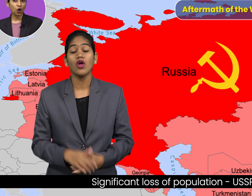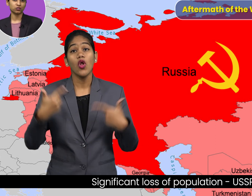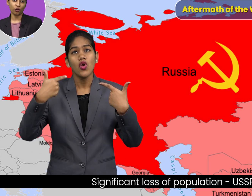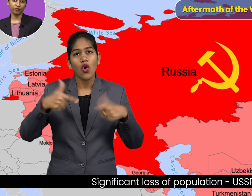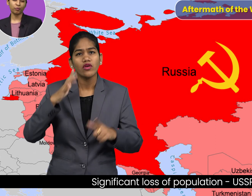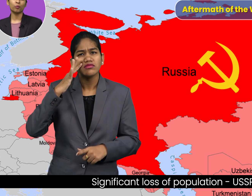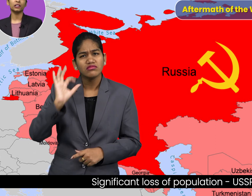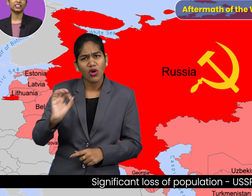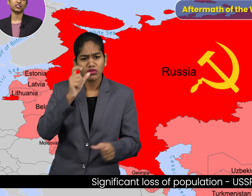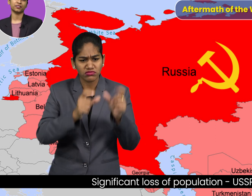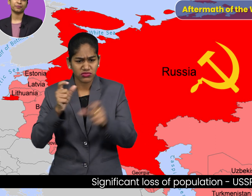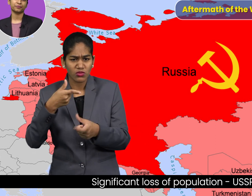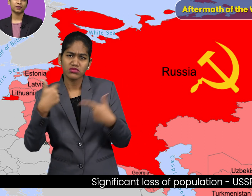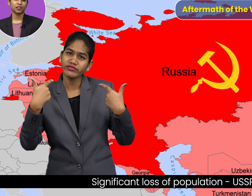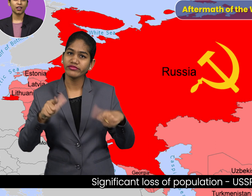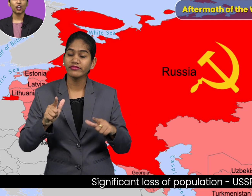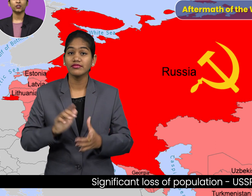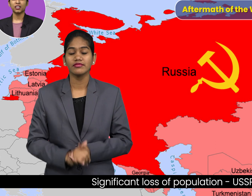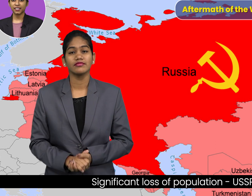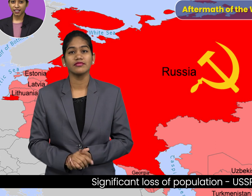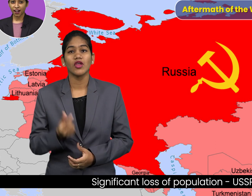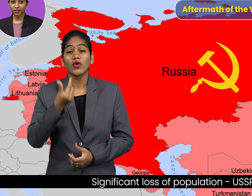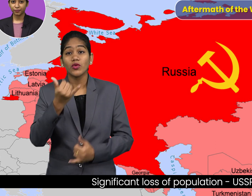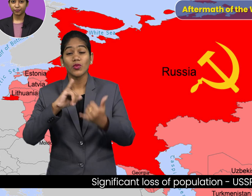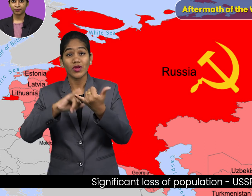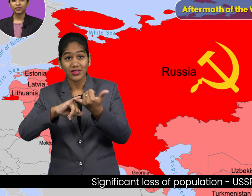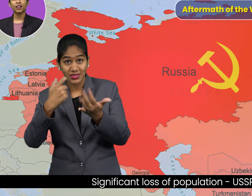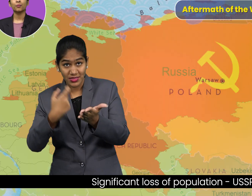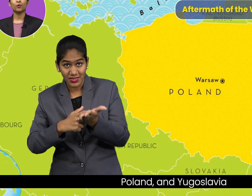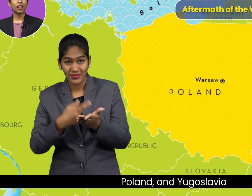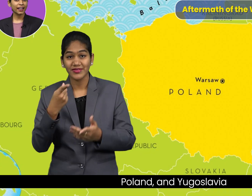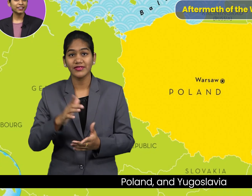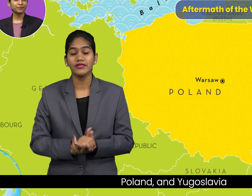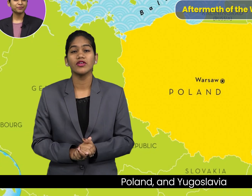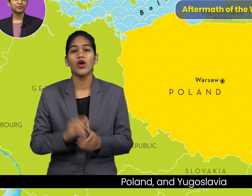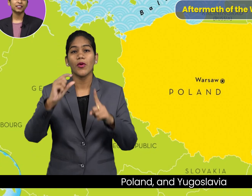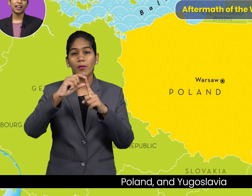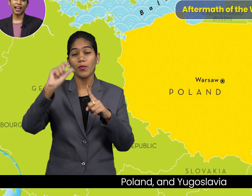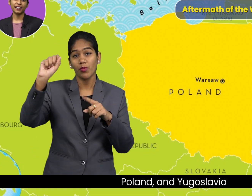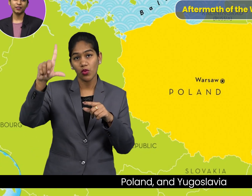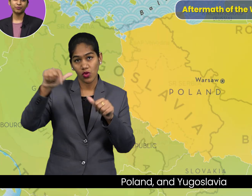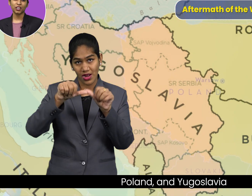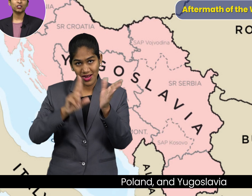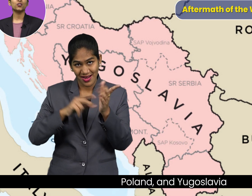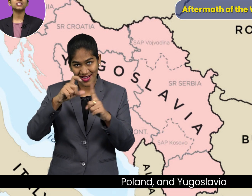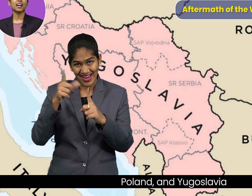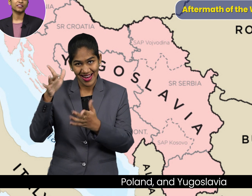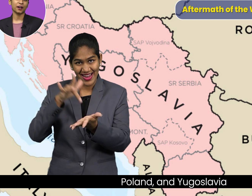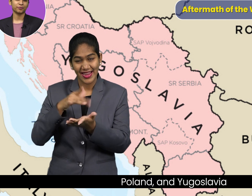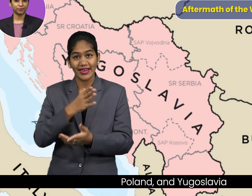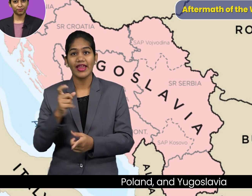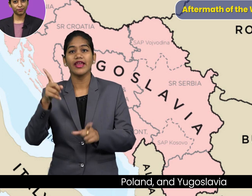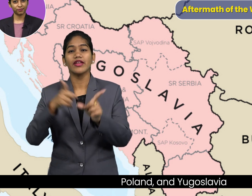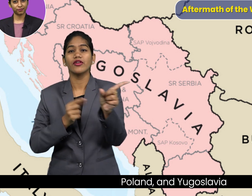Significant loss of population. USSR, Poland and